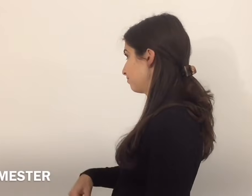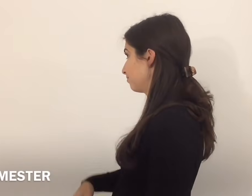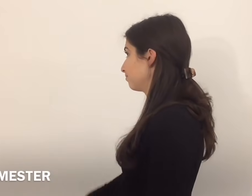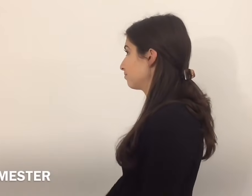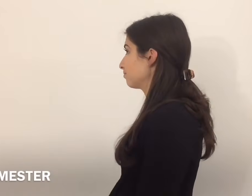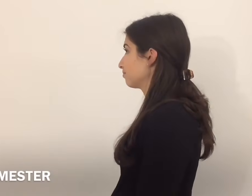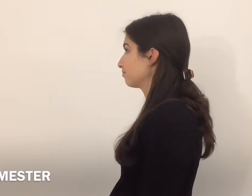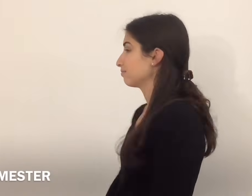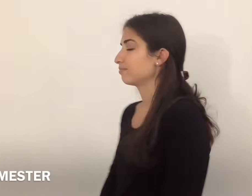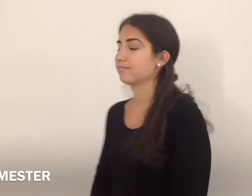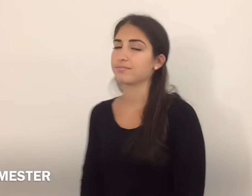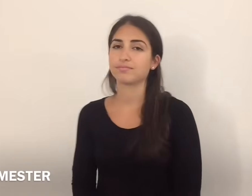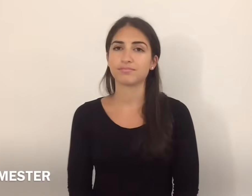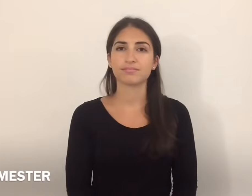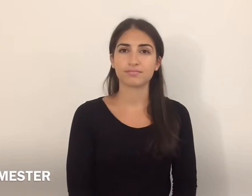Semester.